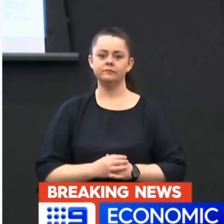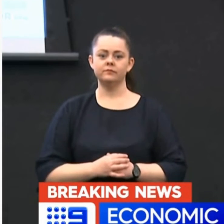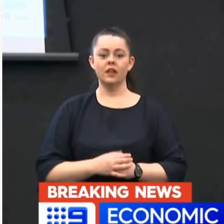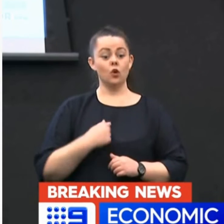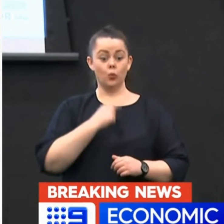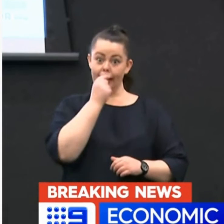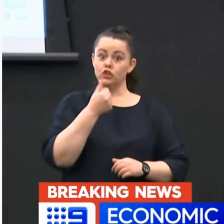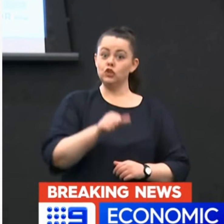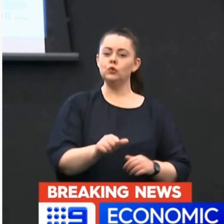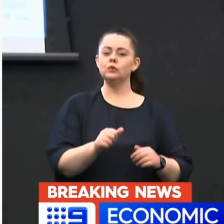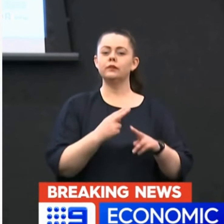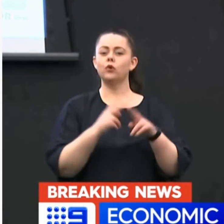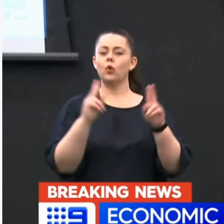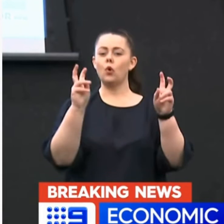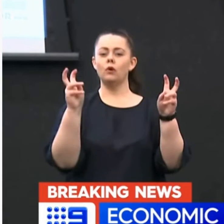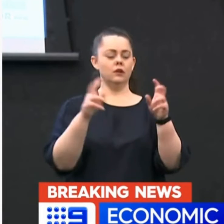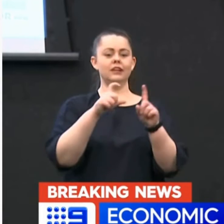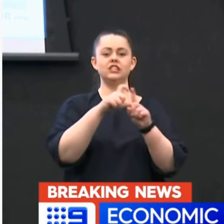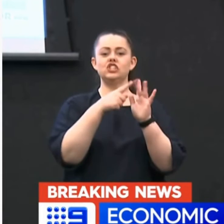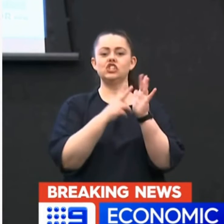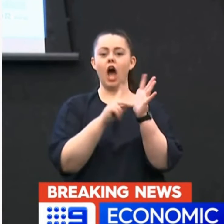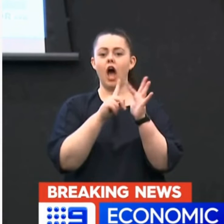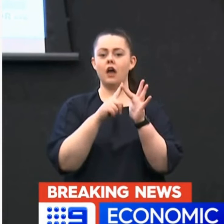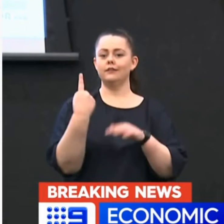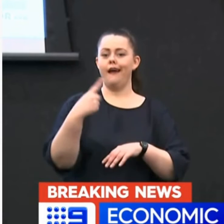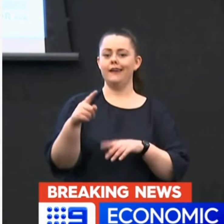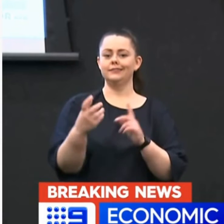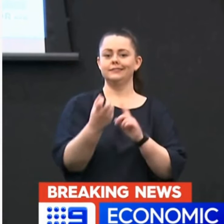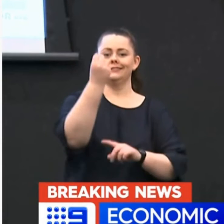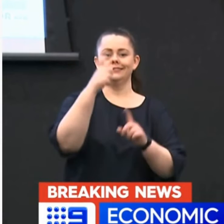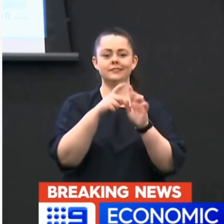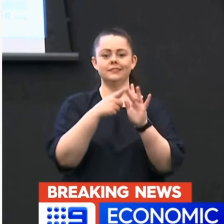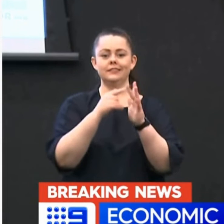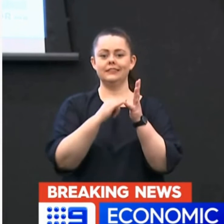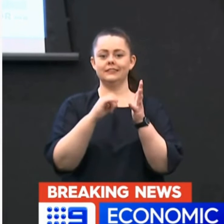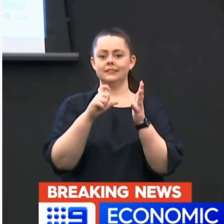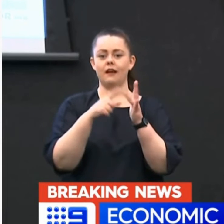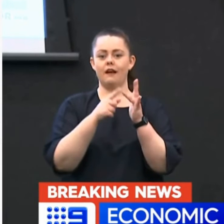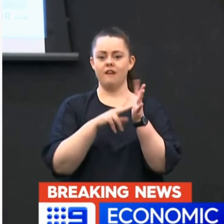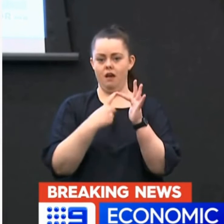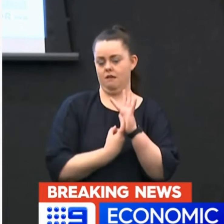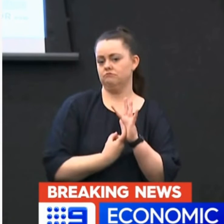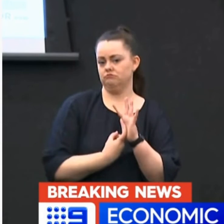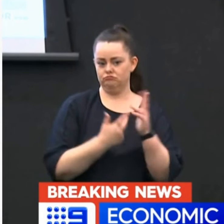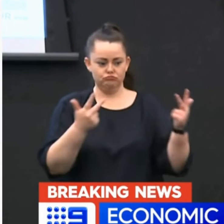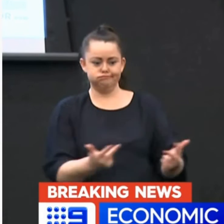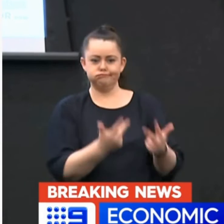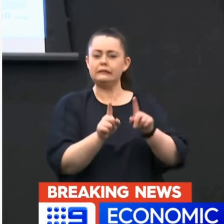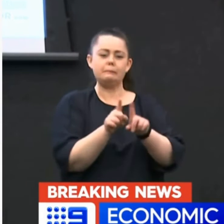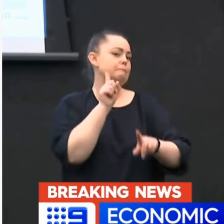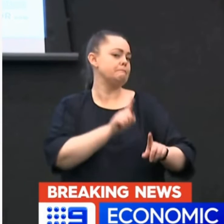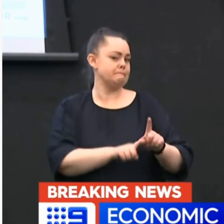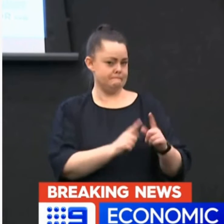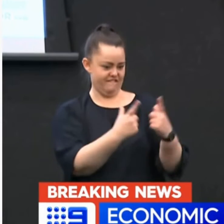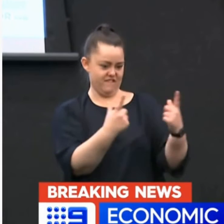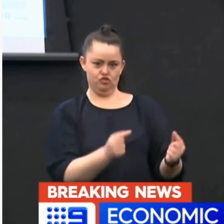program. We want you to get out with your kids or take some respite from them and go out with your partner and enjoy the best that New South Wales